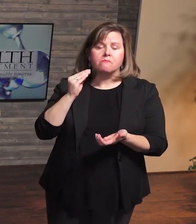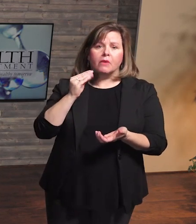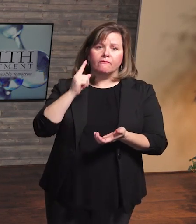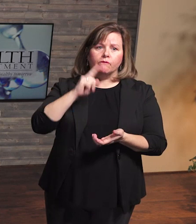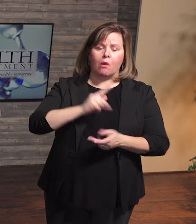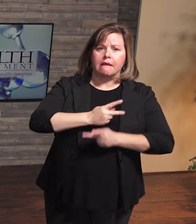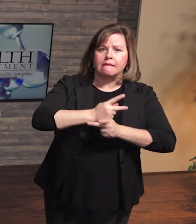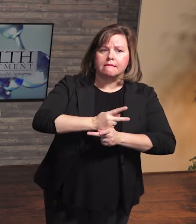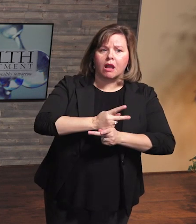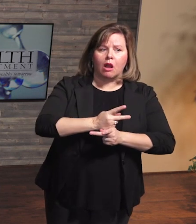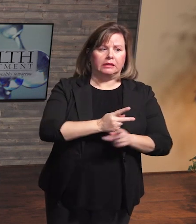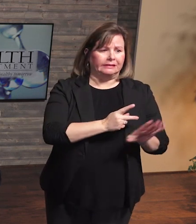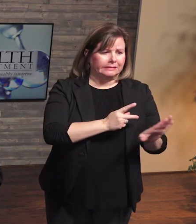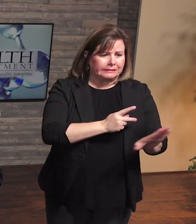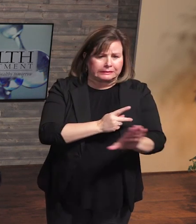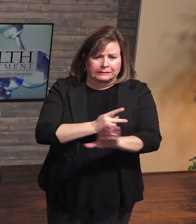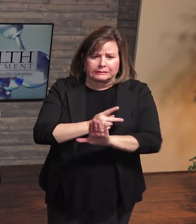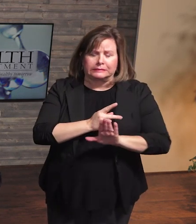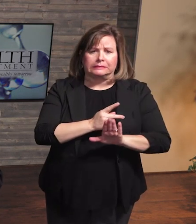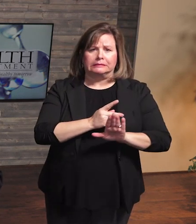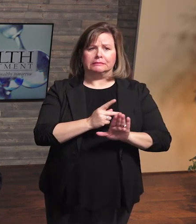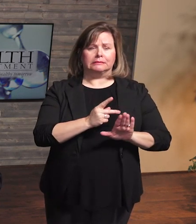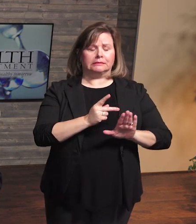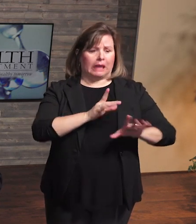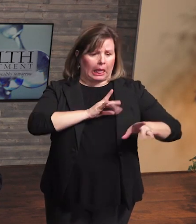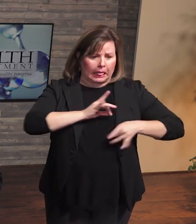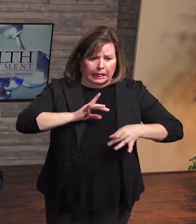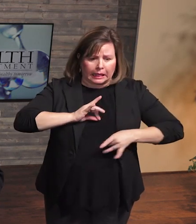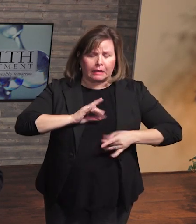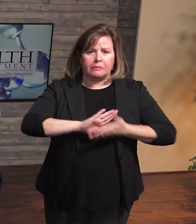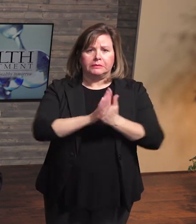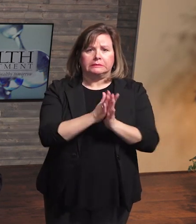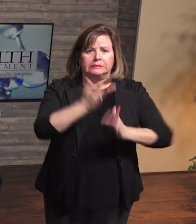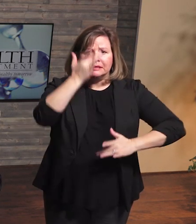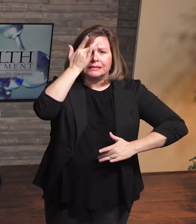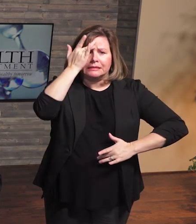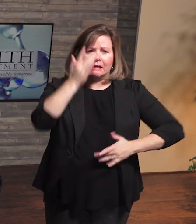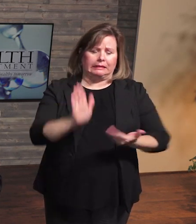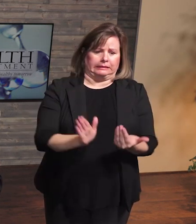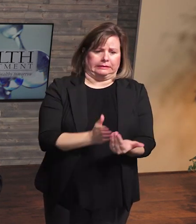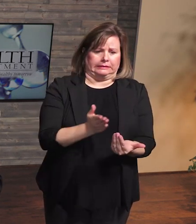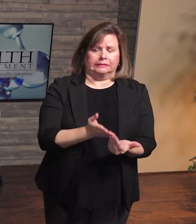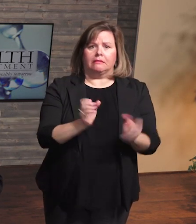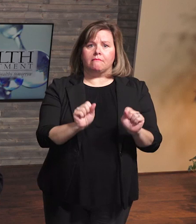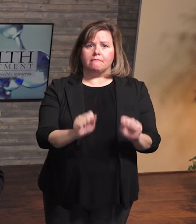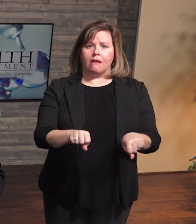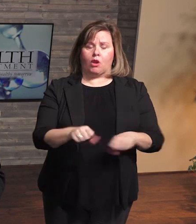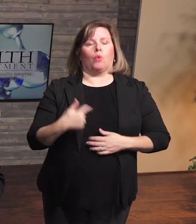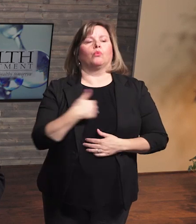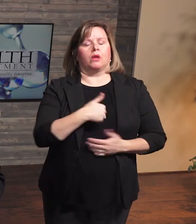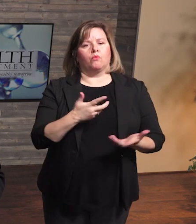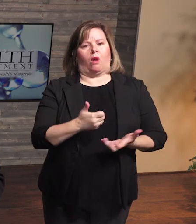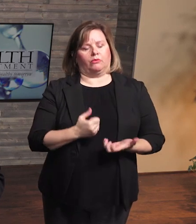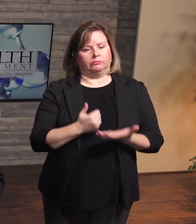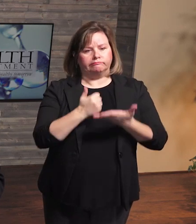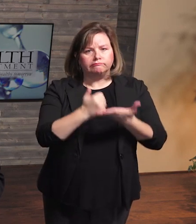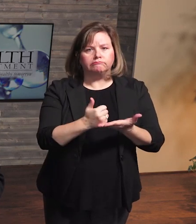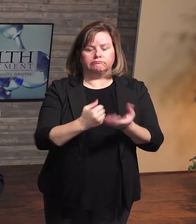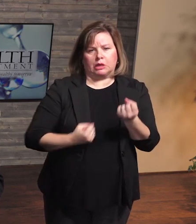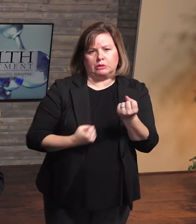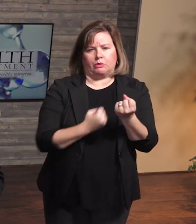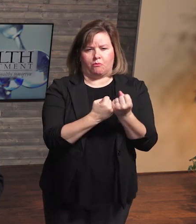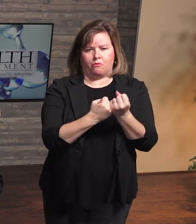sensitive to COVID-19 infection, we want to make sure that we can support them using our very limited testing resources to make sure they can